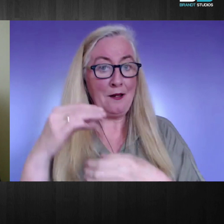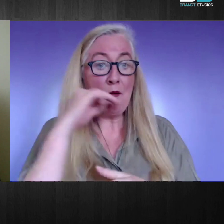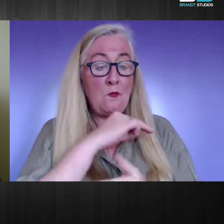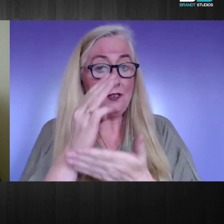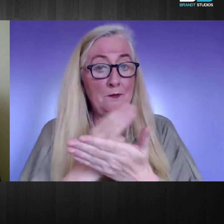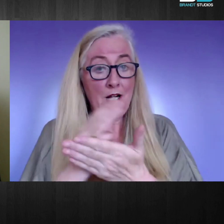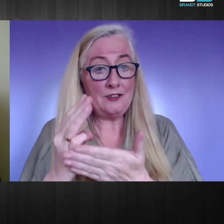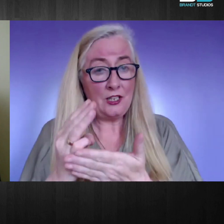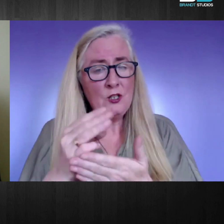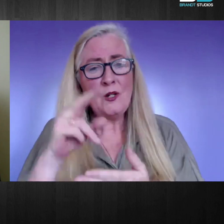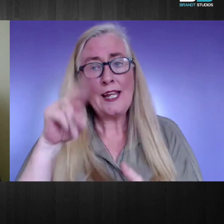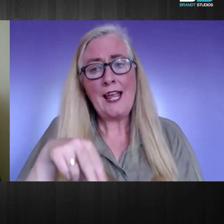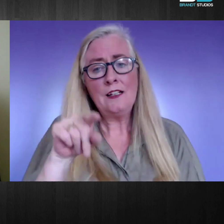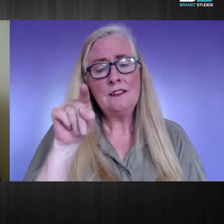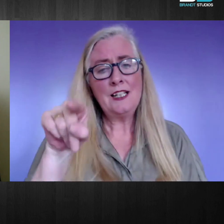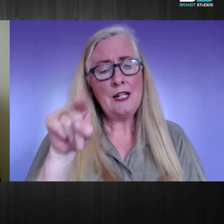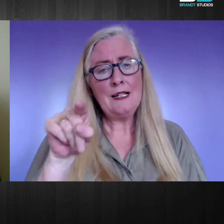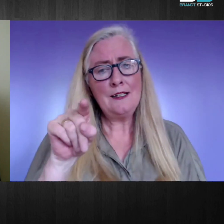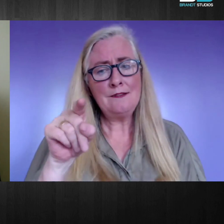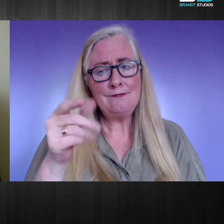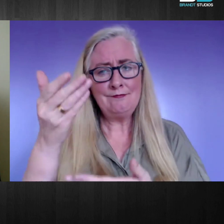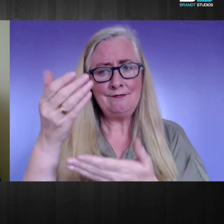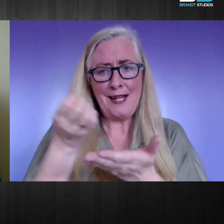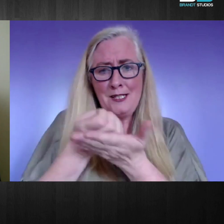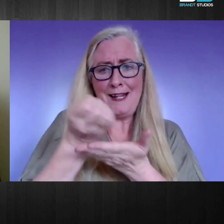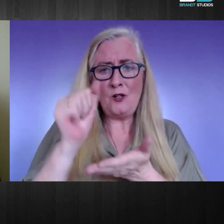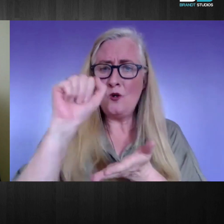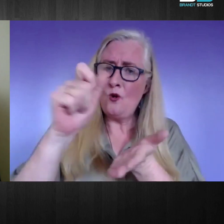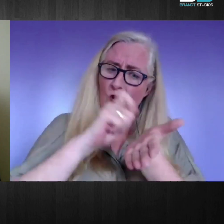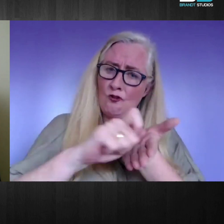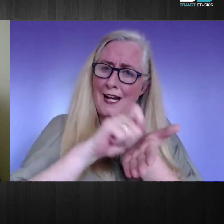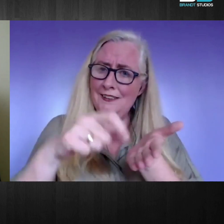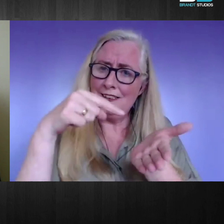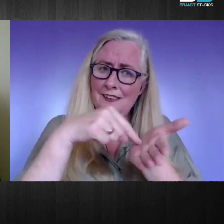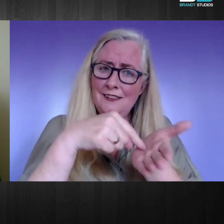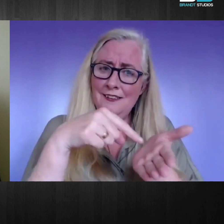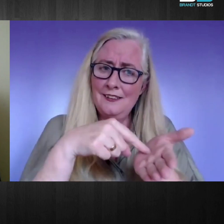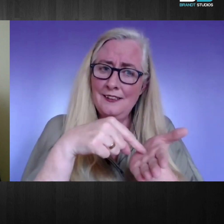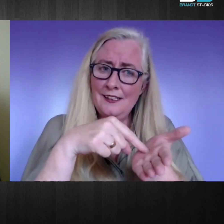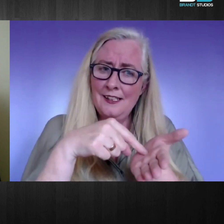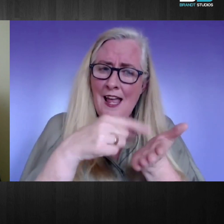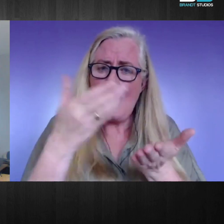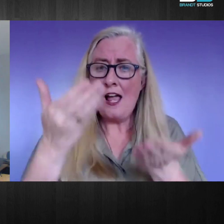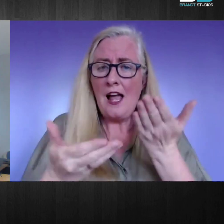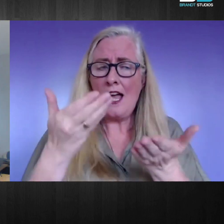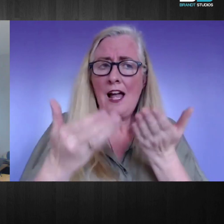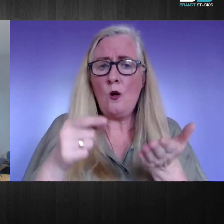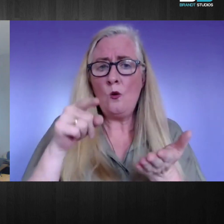writing, and maybe what role empathy plays, and how you found this path?